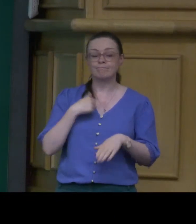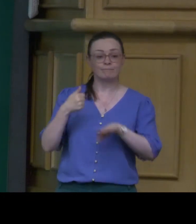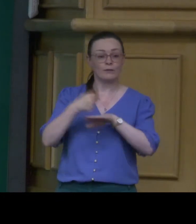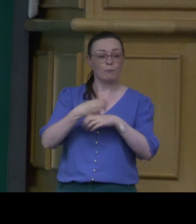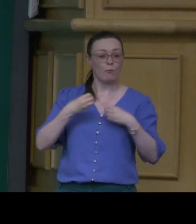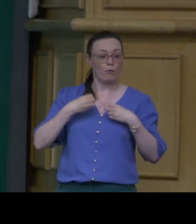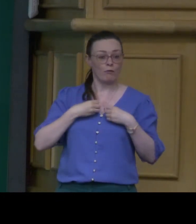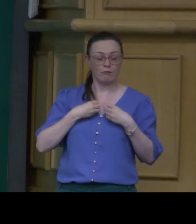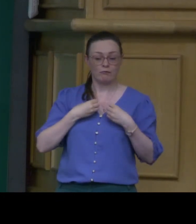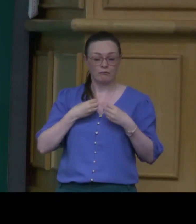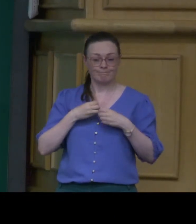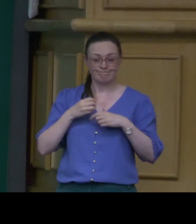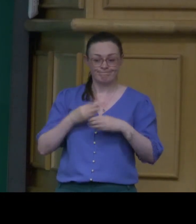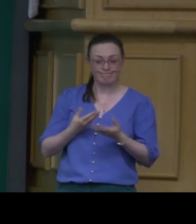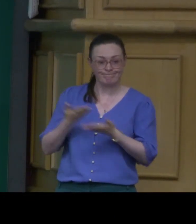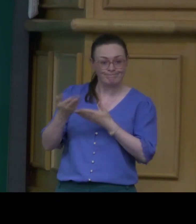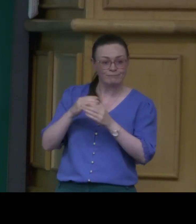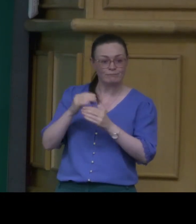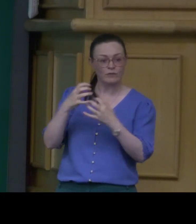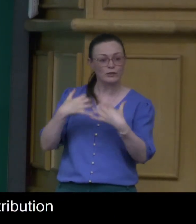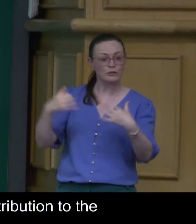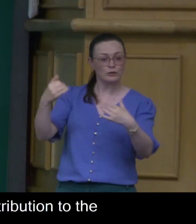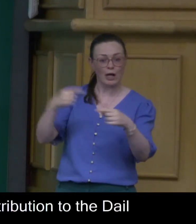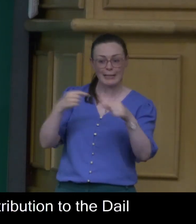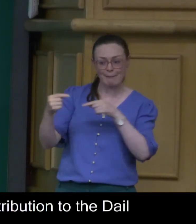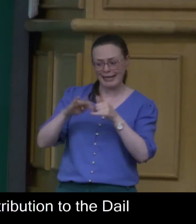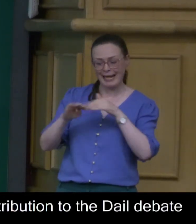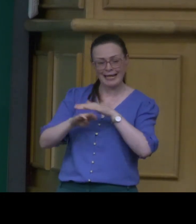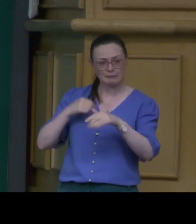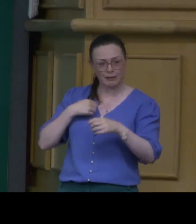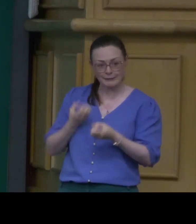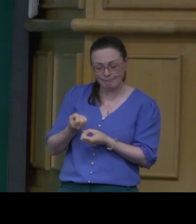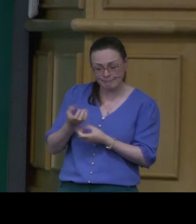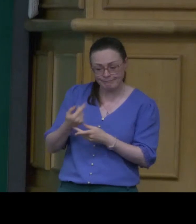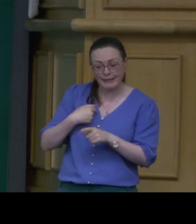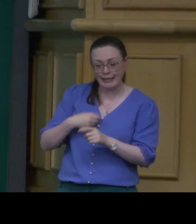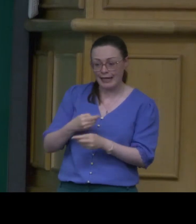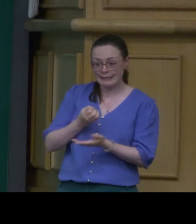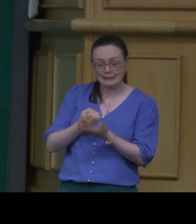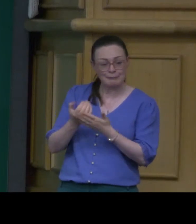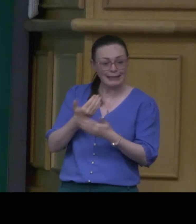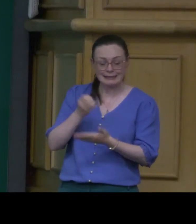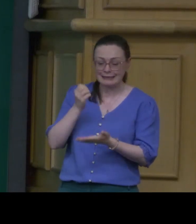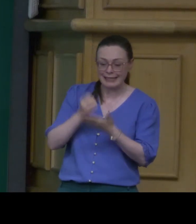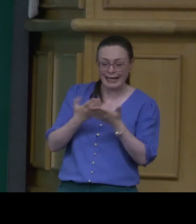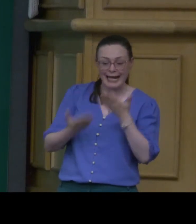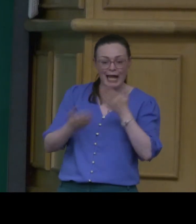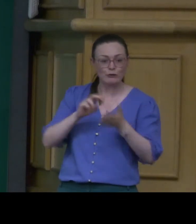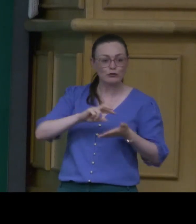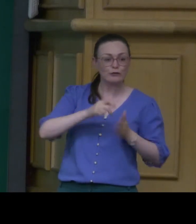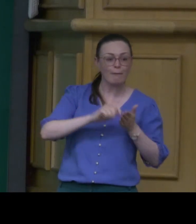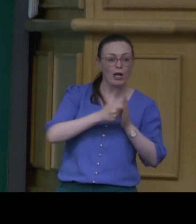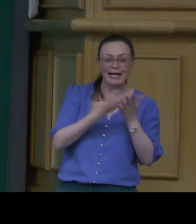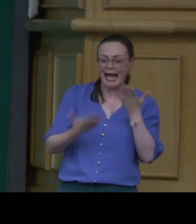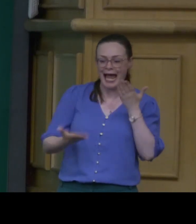own contribution to the Dáil debate on this issue last month exactly how that triple